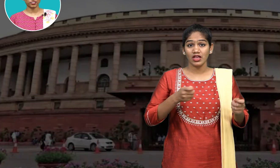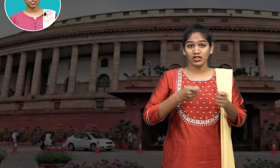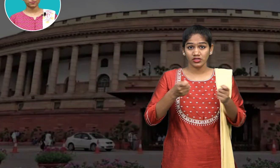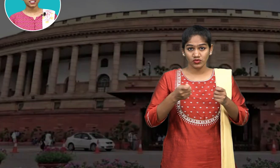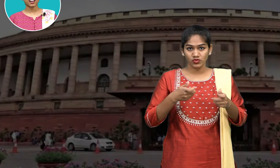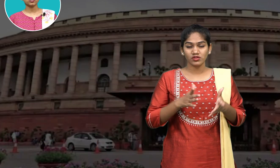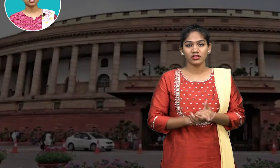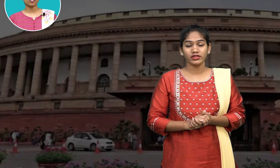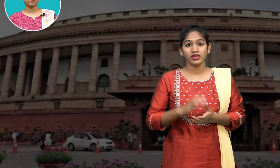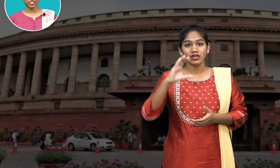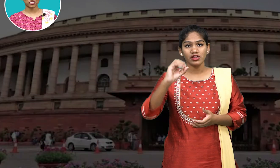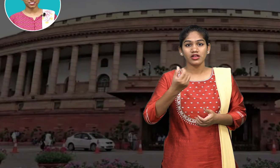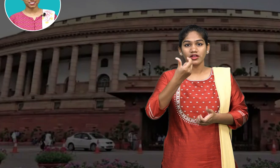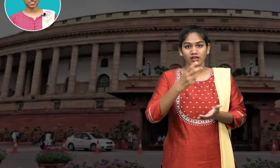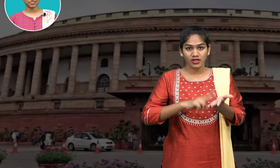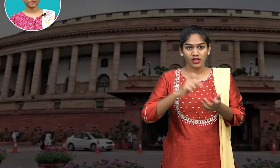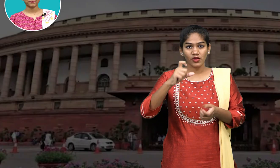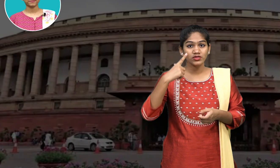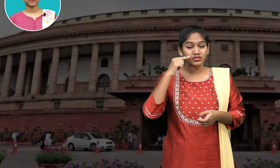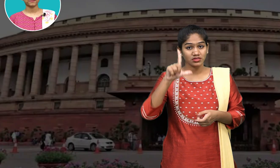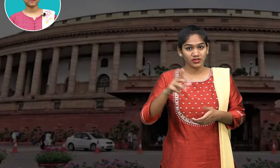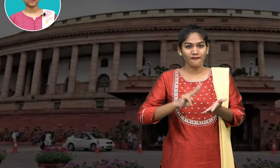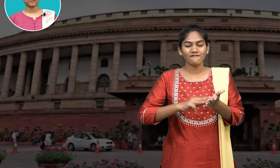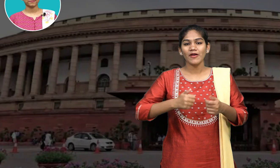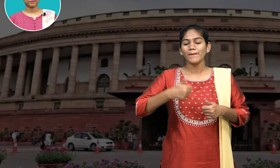Control over Council of Ministers.